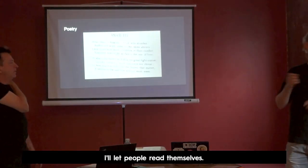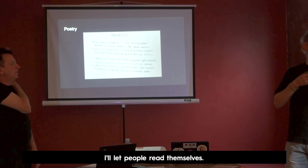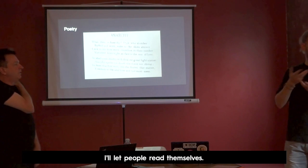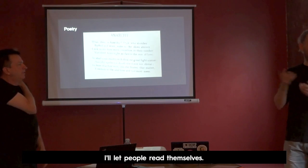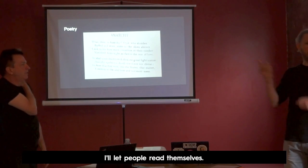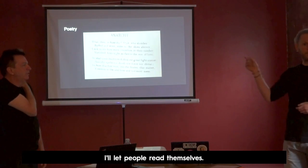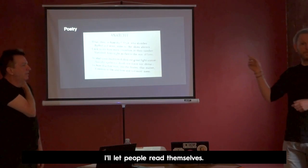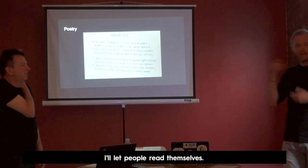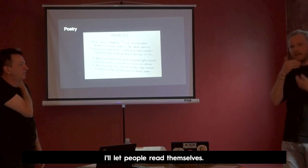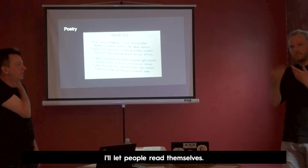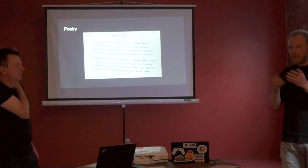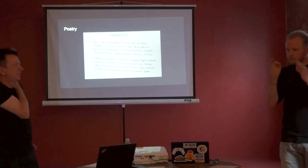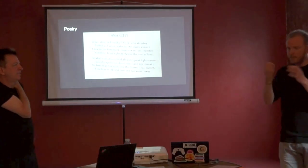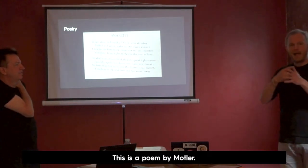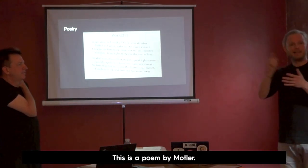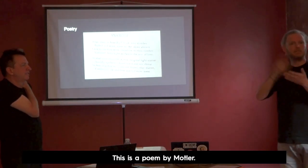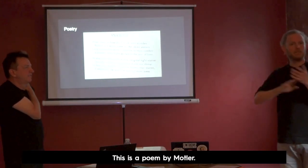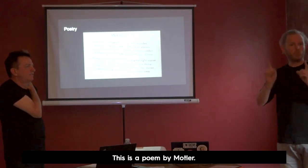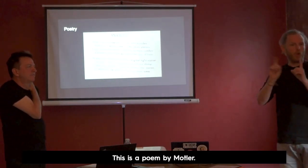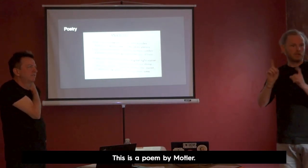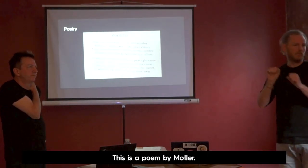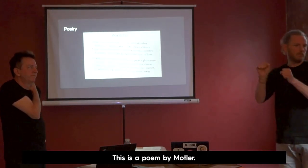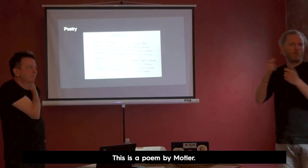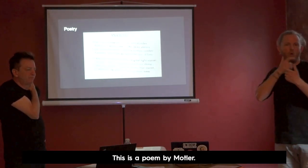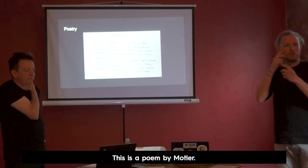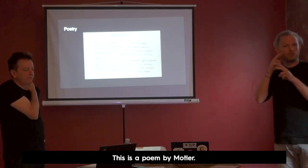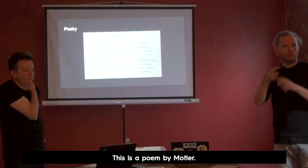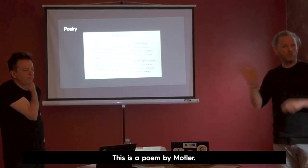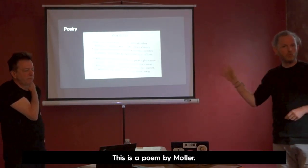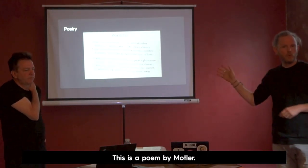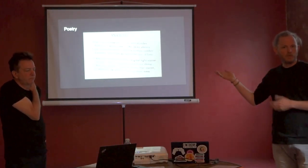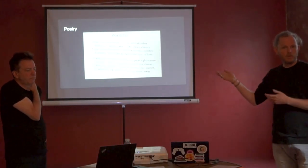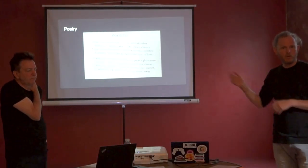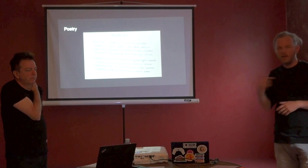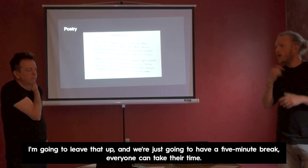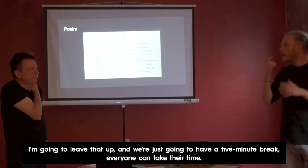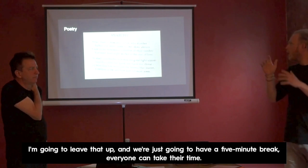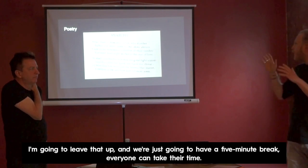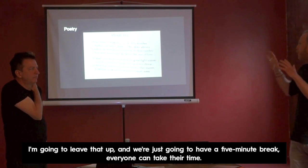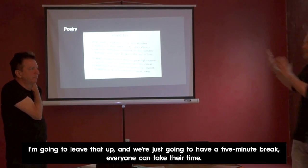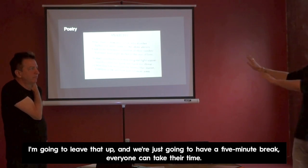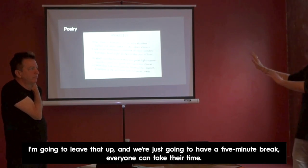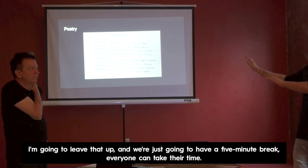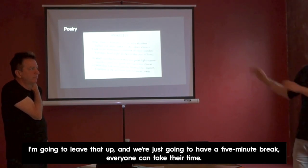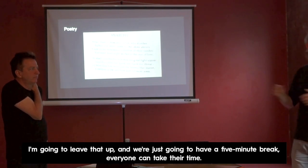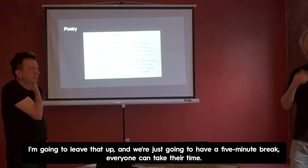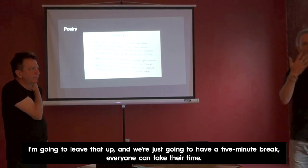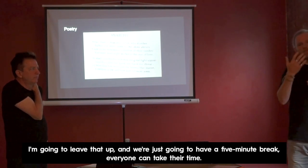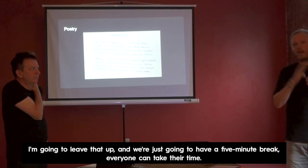I'll let people read themselves. This is a poem by Motler on his views back. I'm going to leave that up.